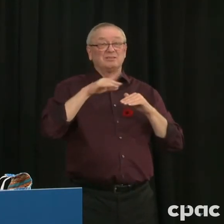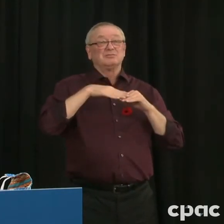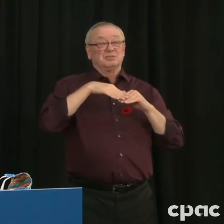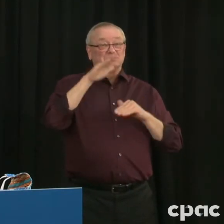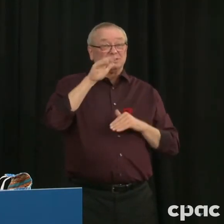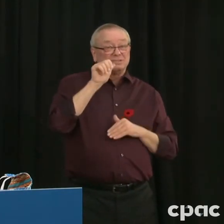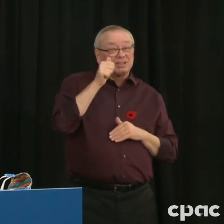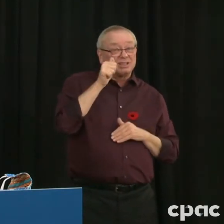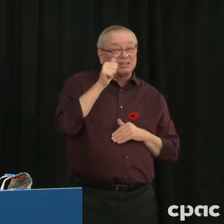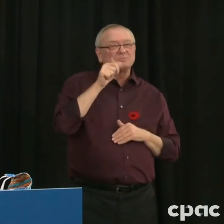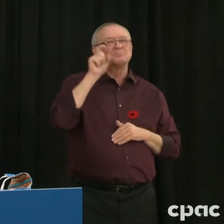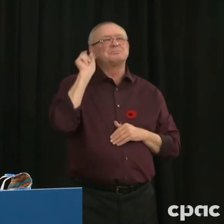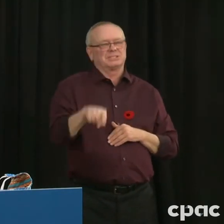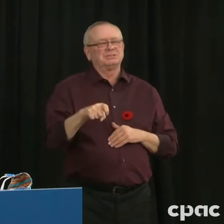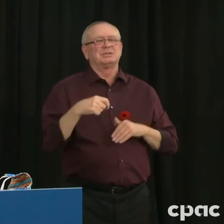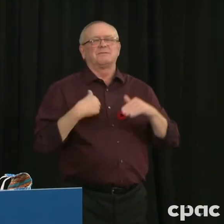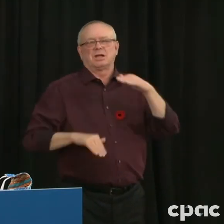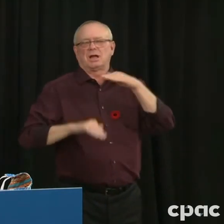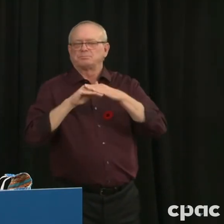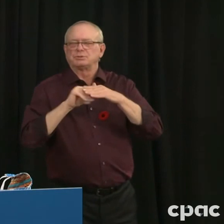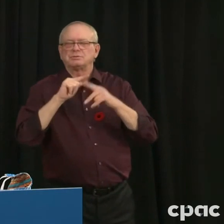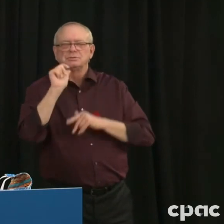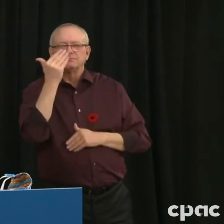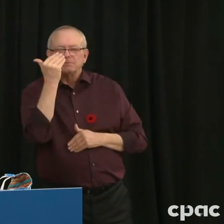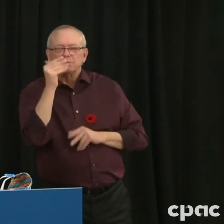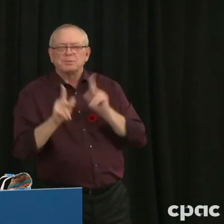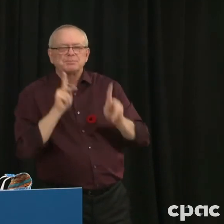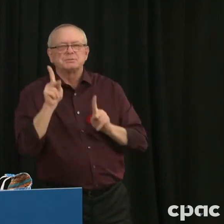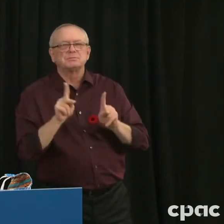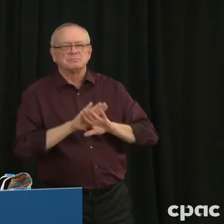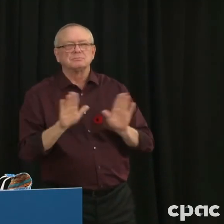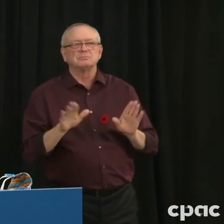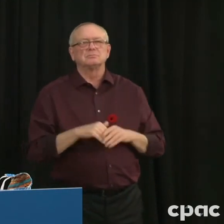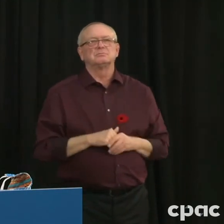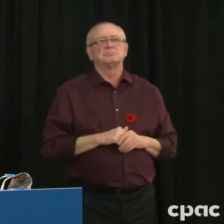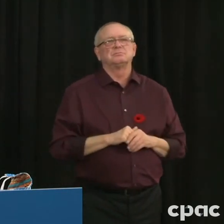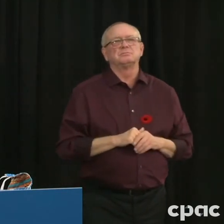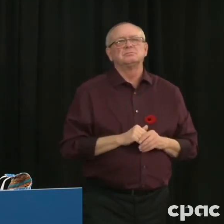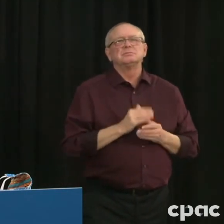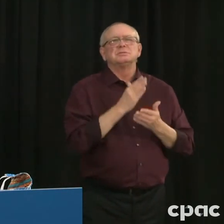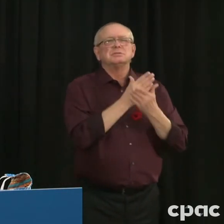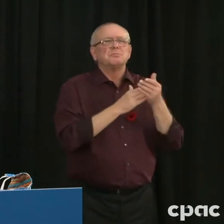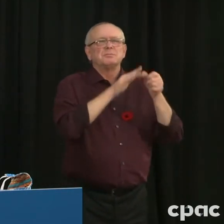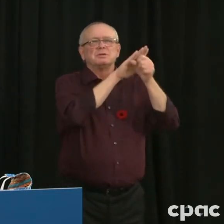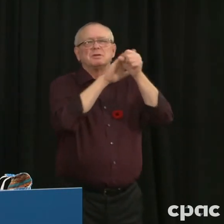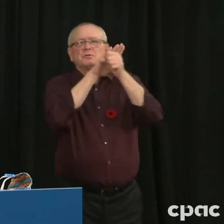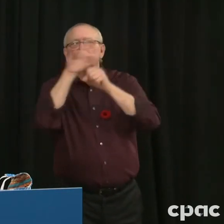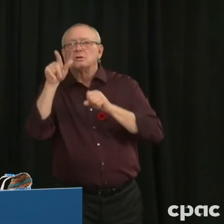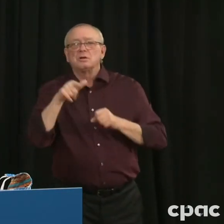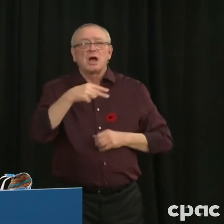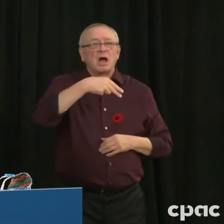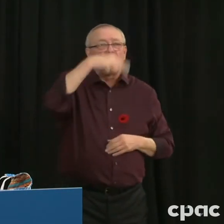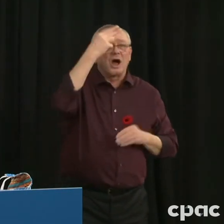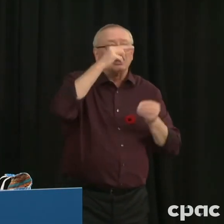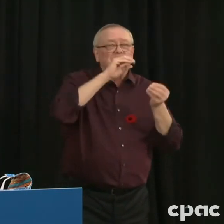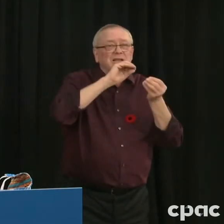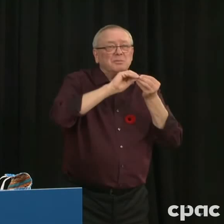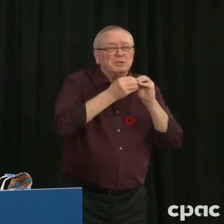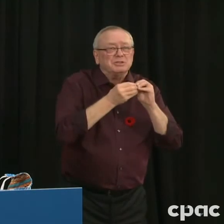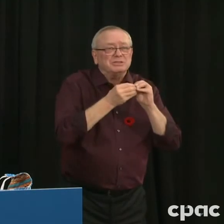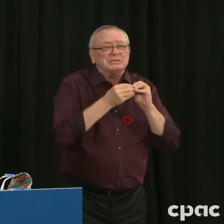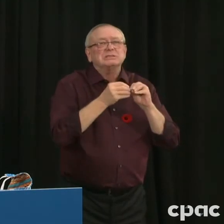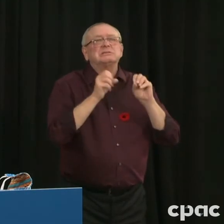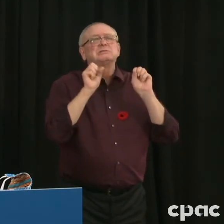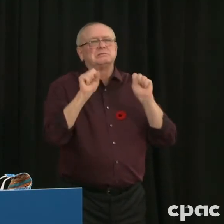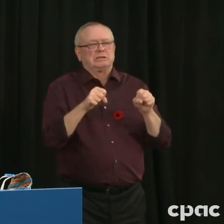where our case counts are highest. Some things we can make mandatory, others. I've talked about the importance in a household